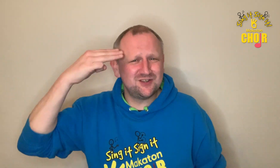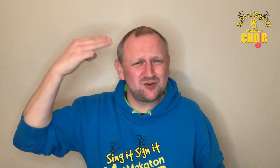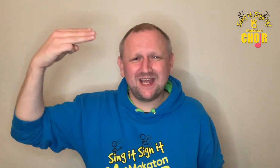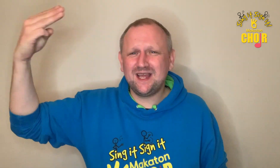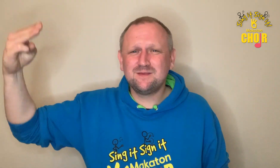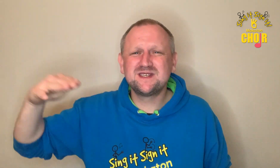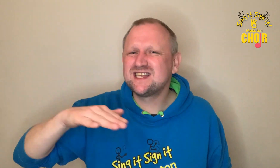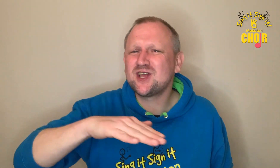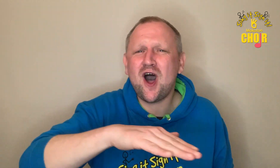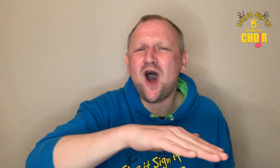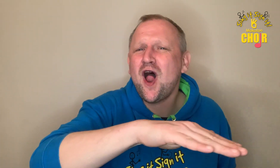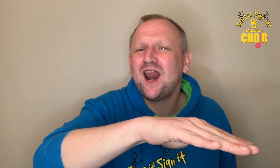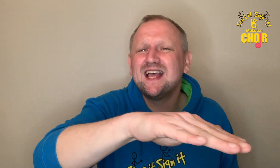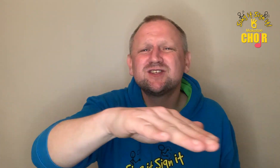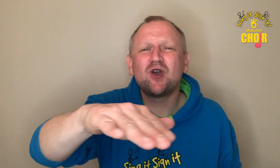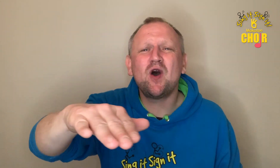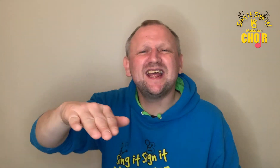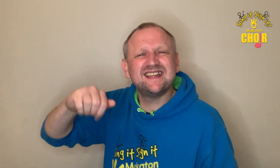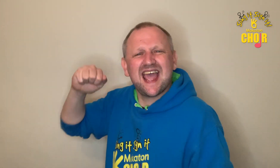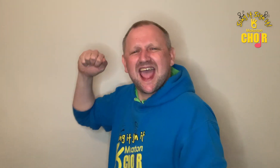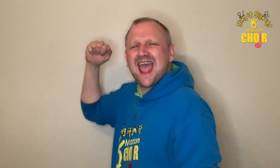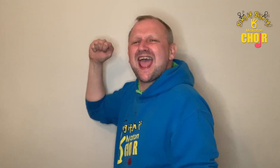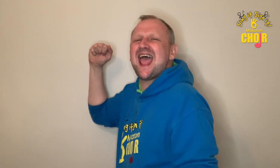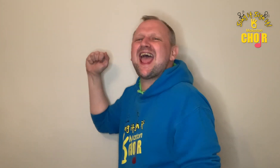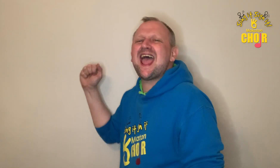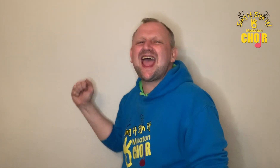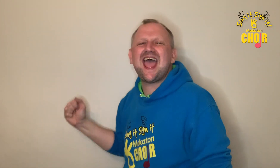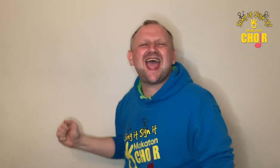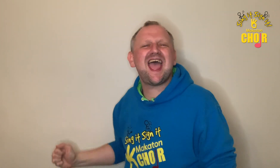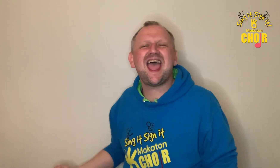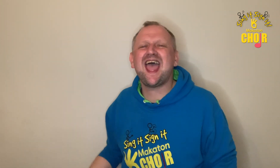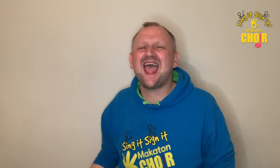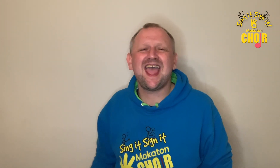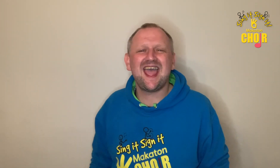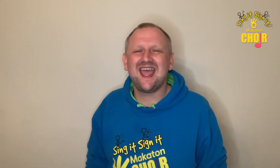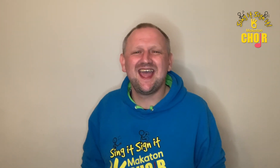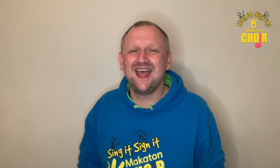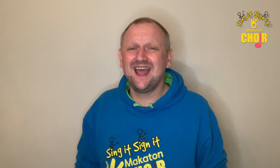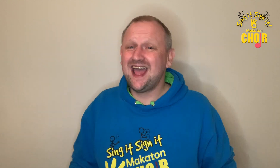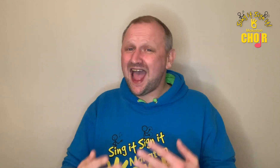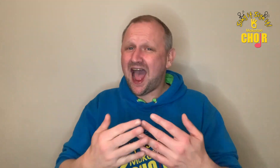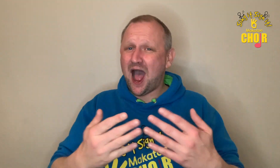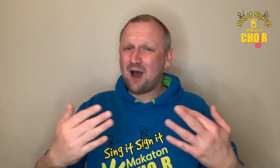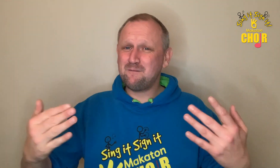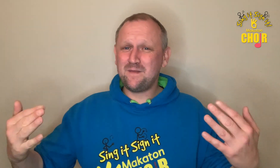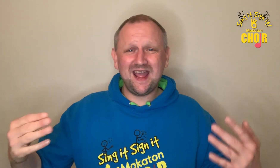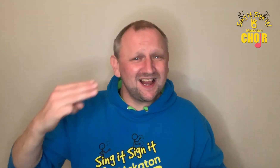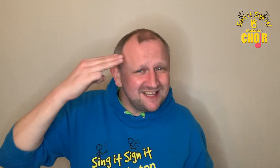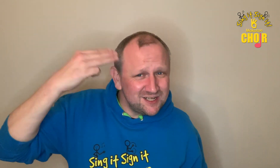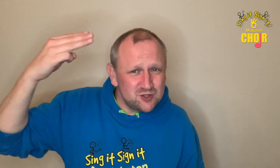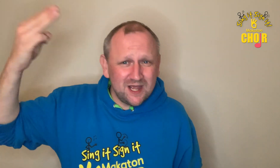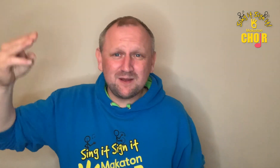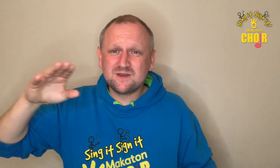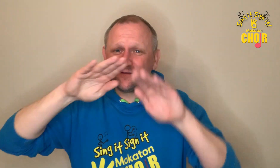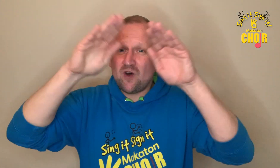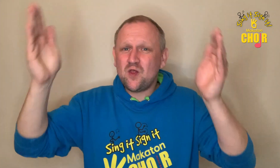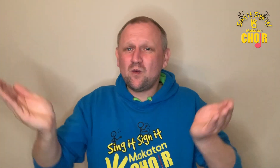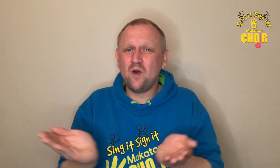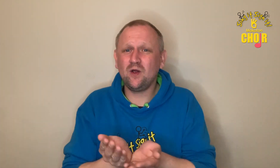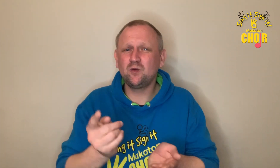dreams is all it's gonna take A million dreams are the world